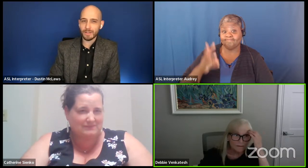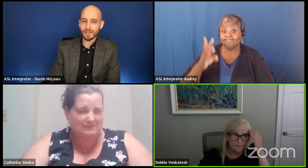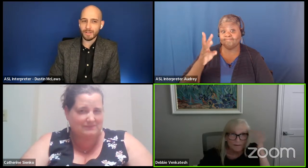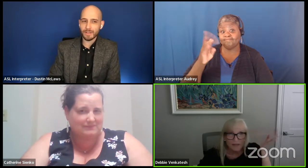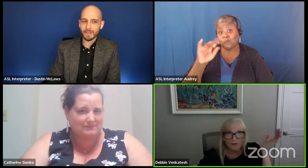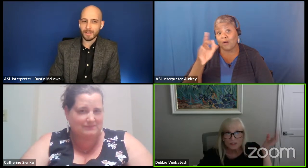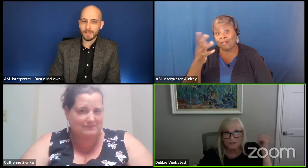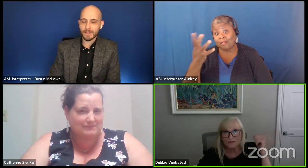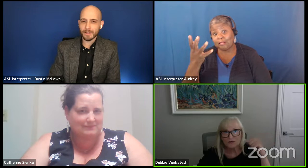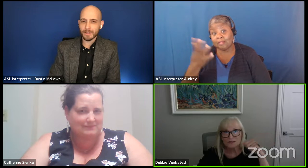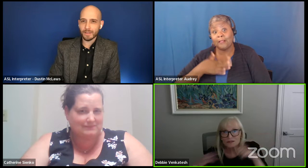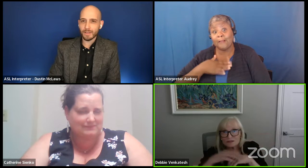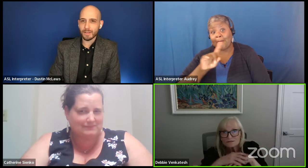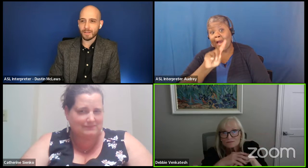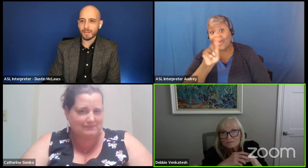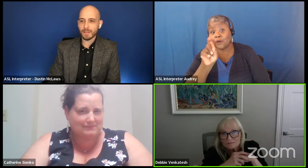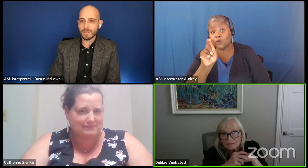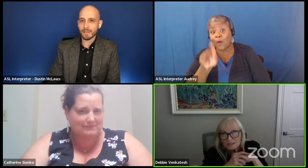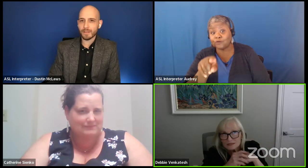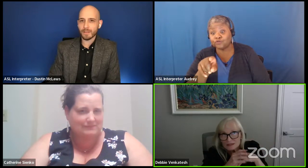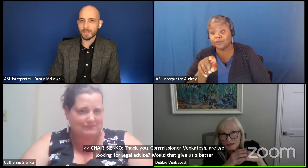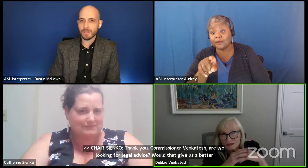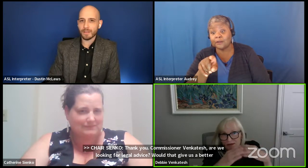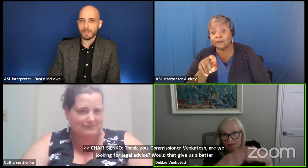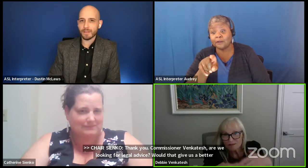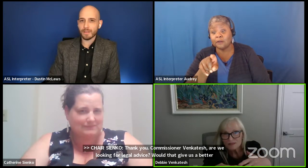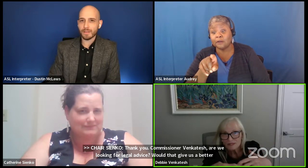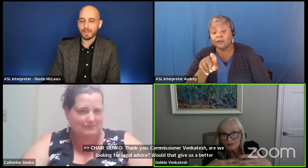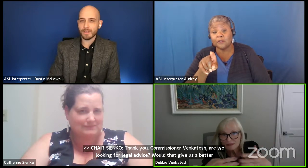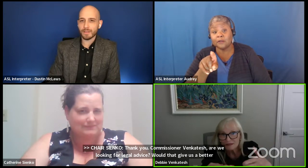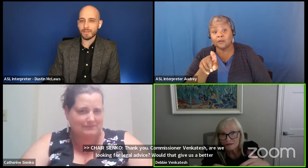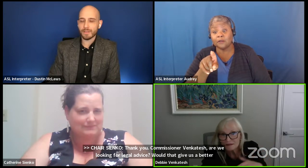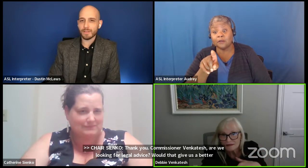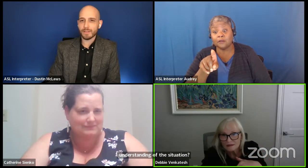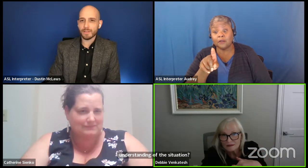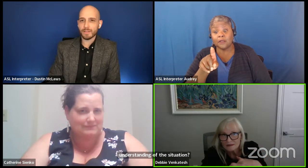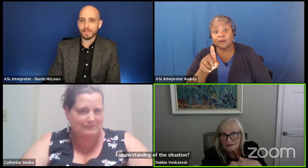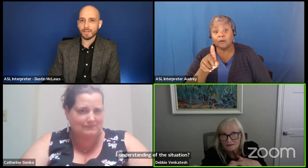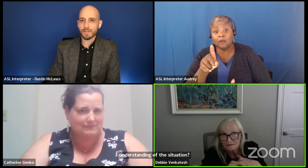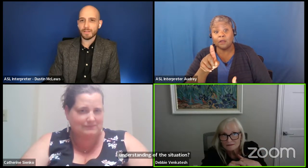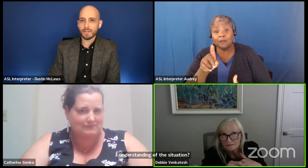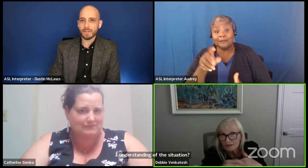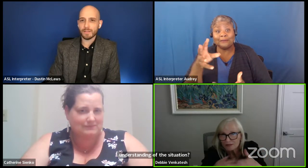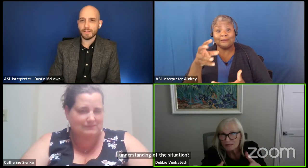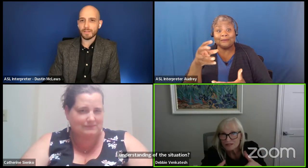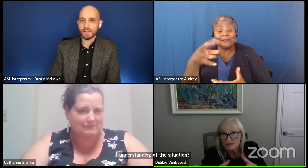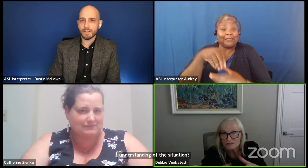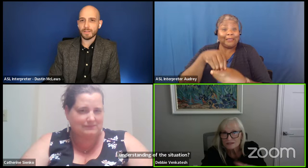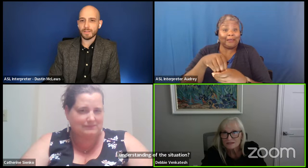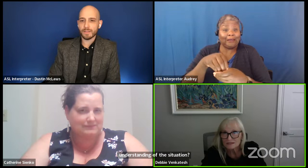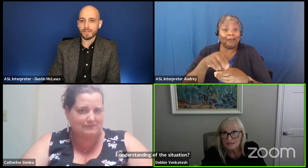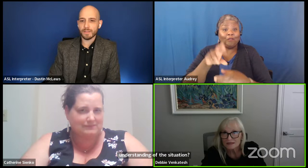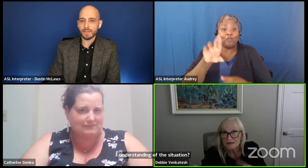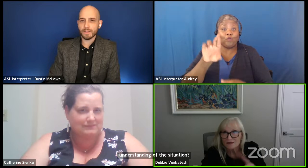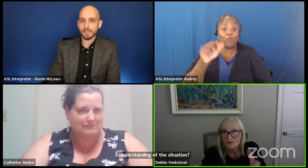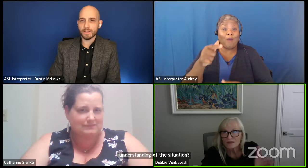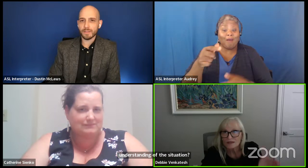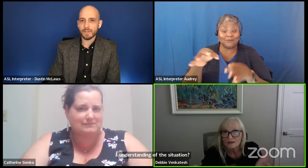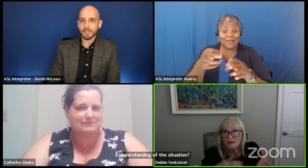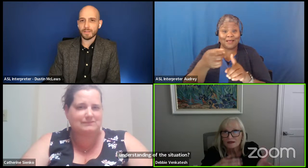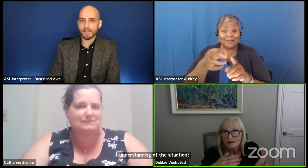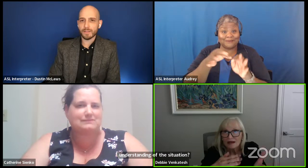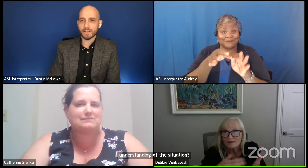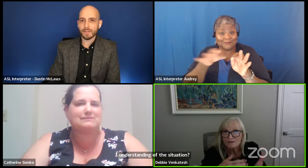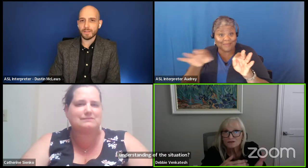Well, my question was, is there something in the regulations that state that